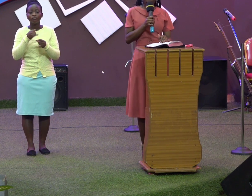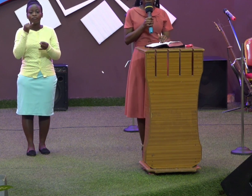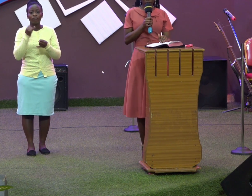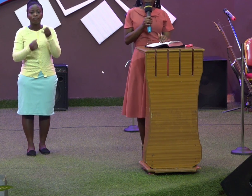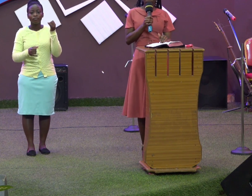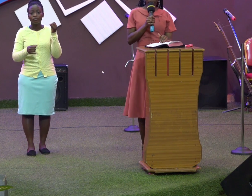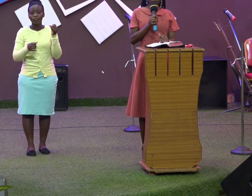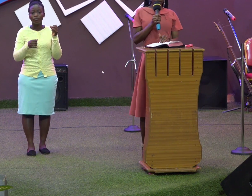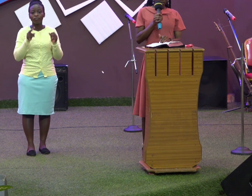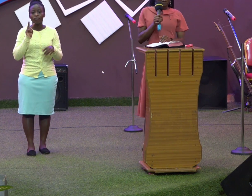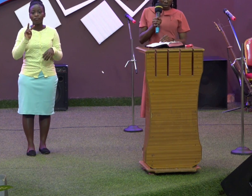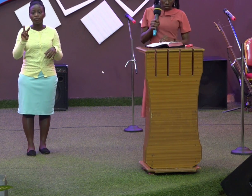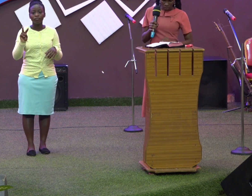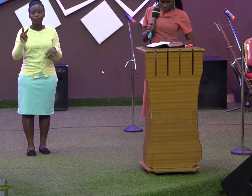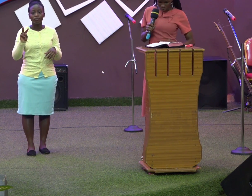last scripture.